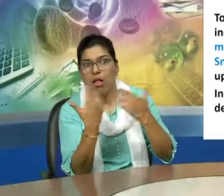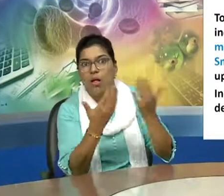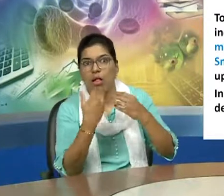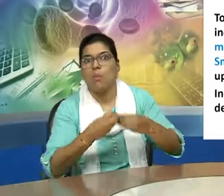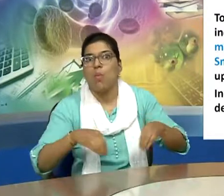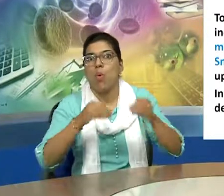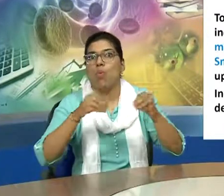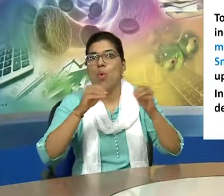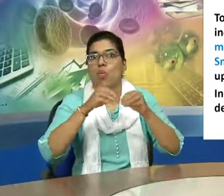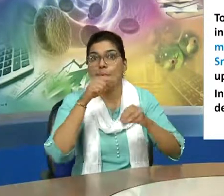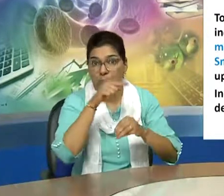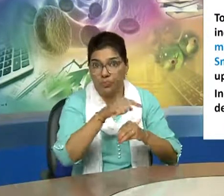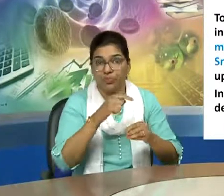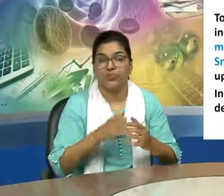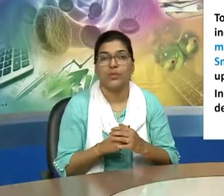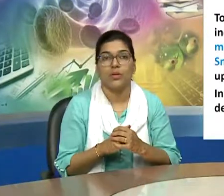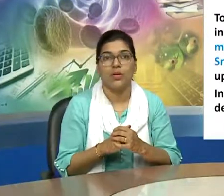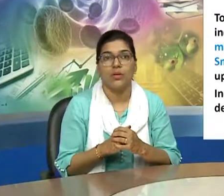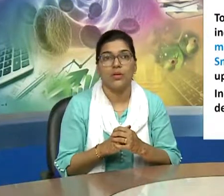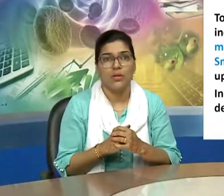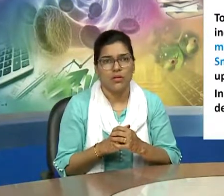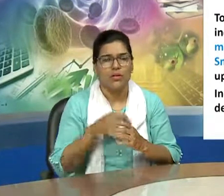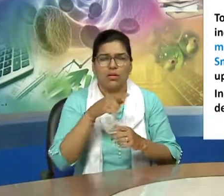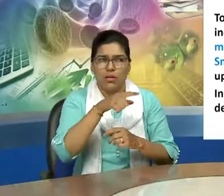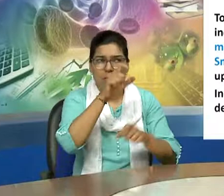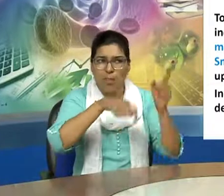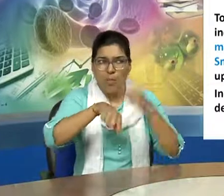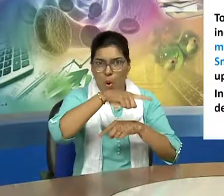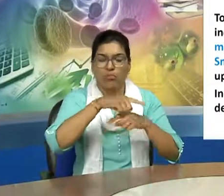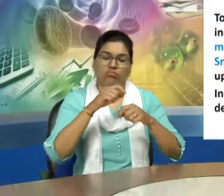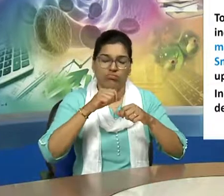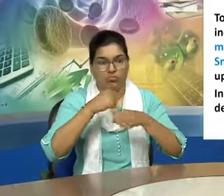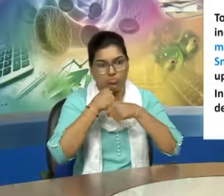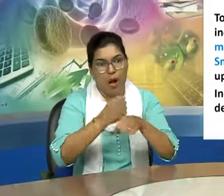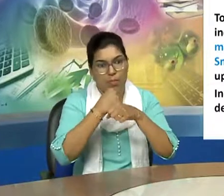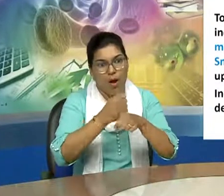there is a need for manufacture of essential goods